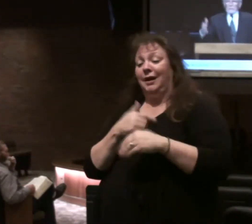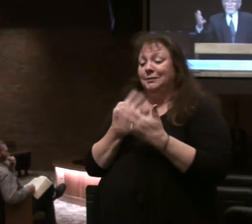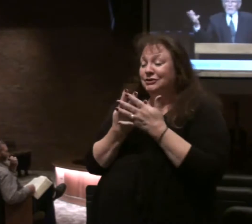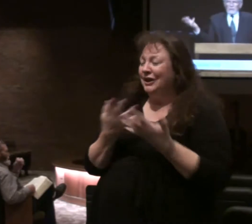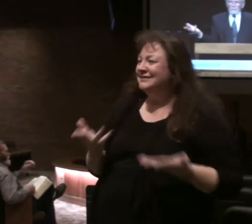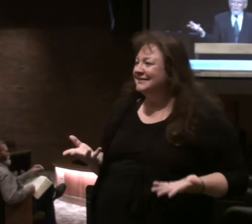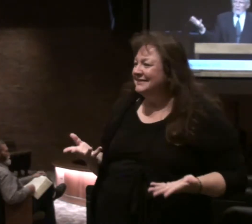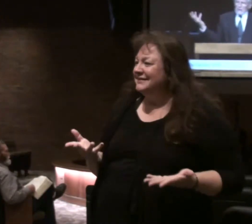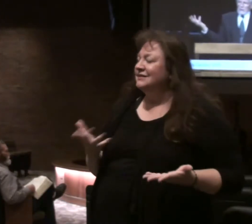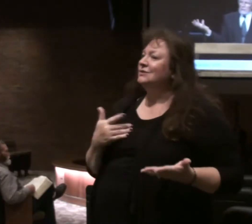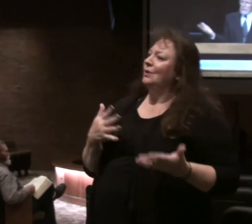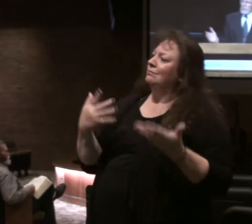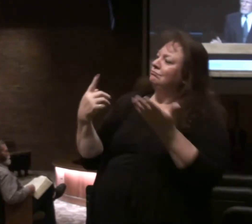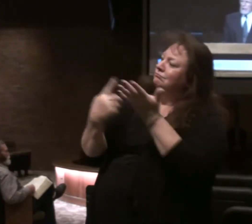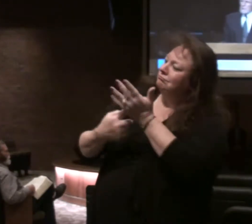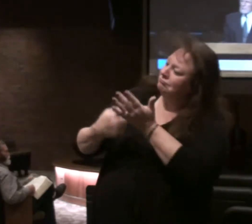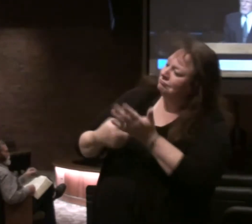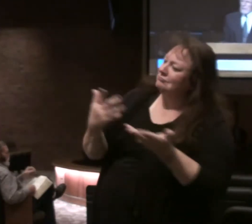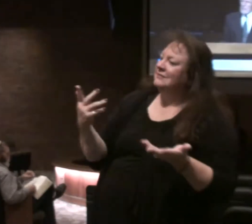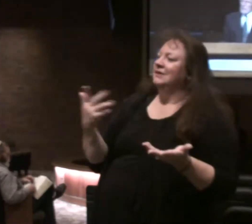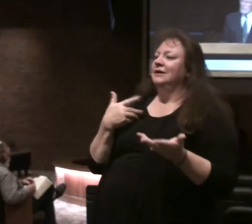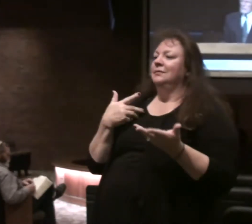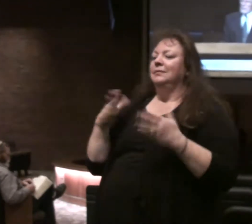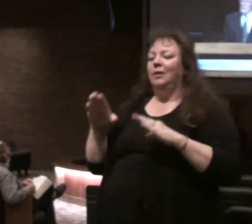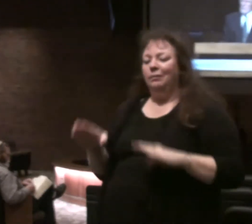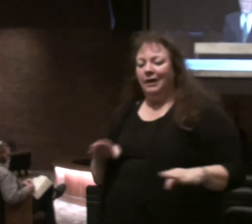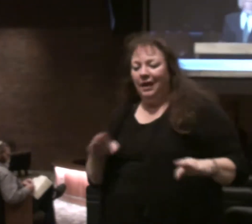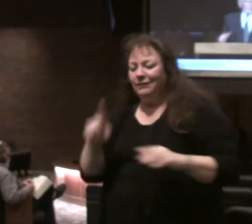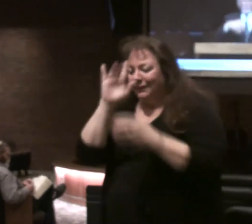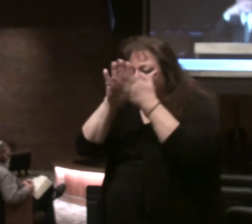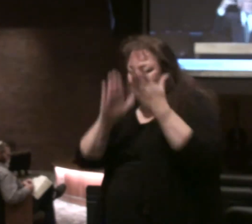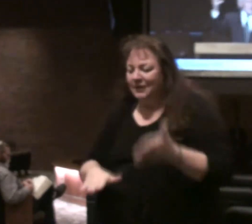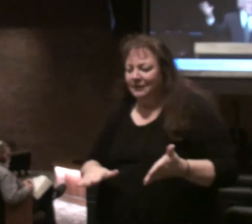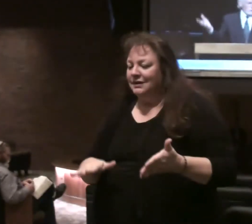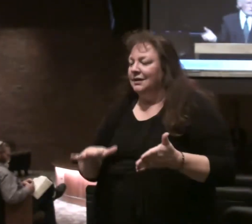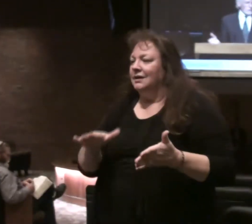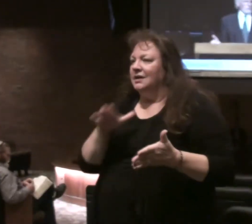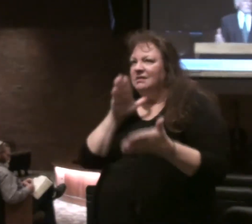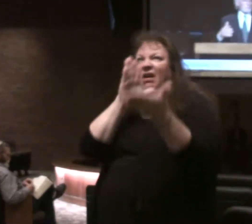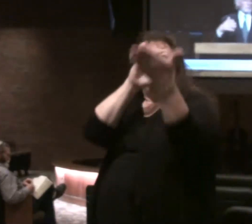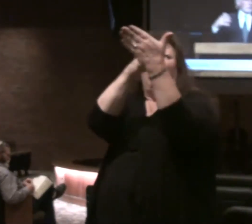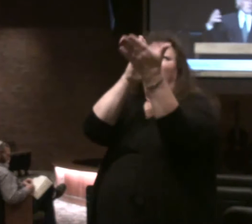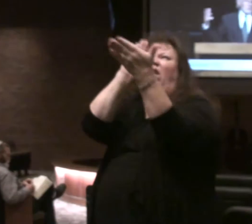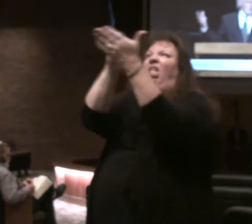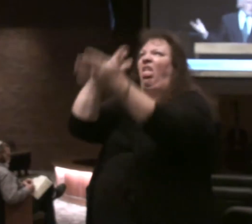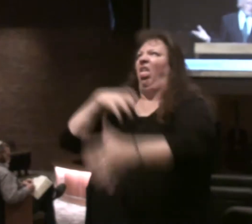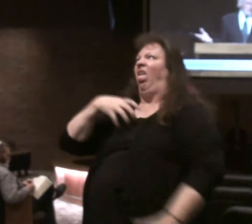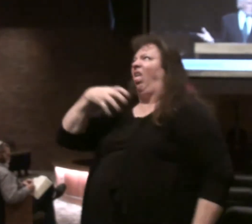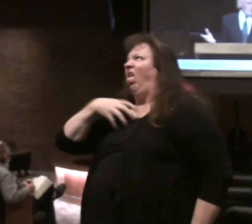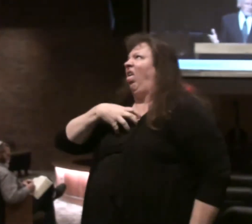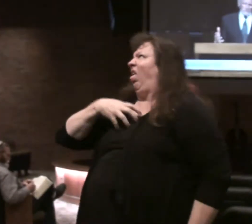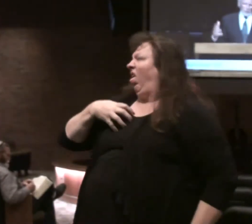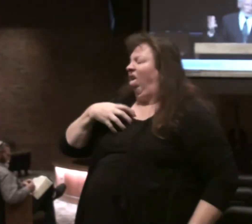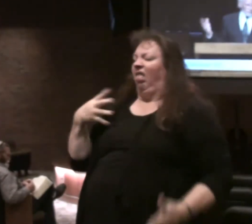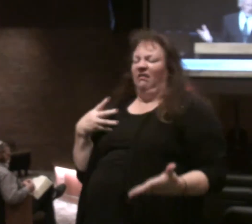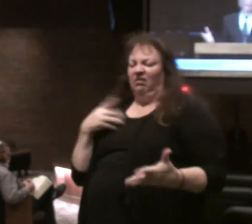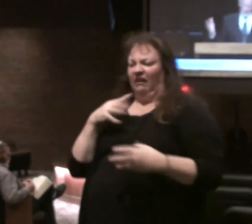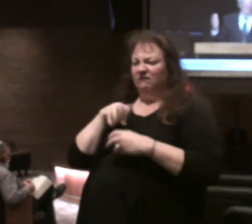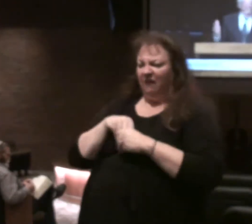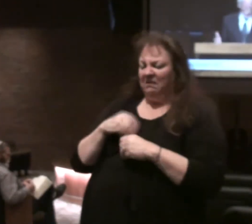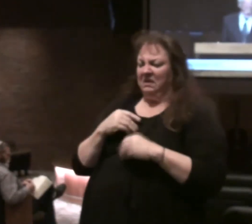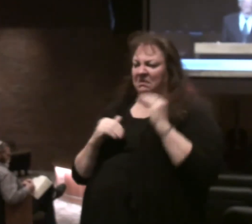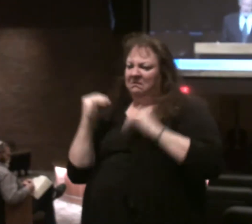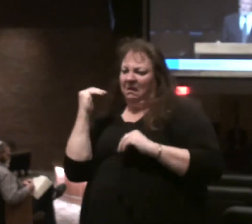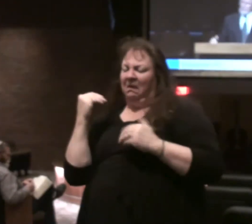And he's going on talking then about conduct as a believer. He's not railing against the system. He's not all involved.